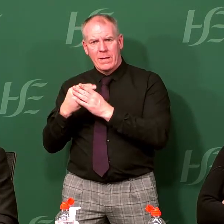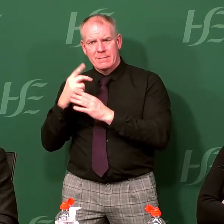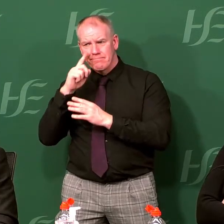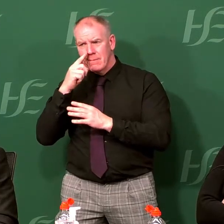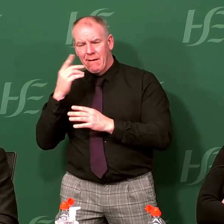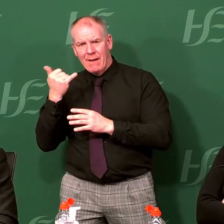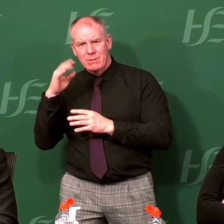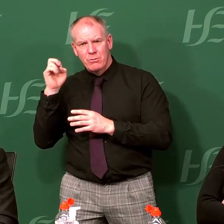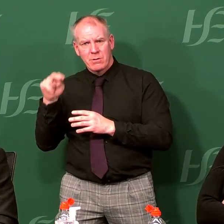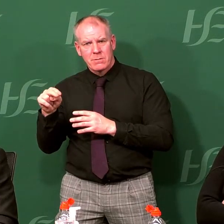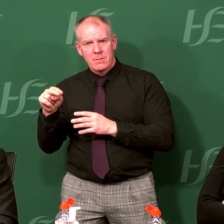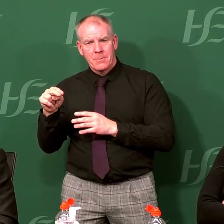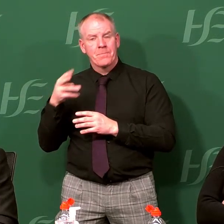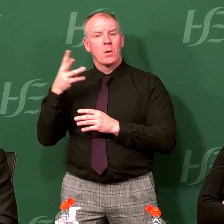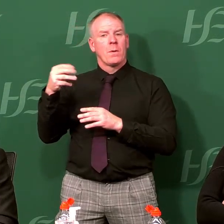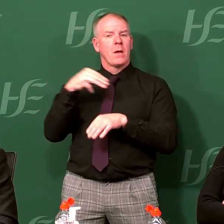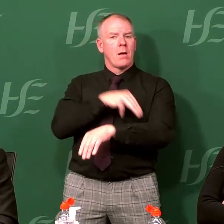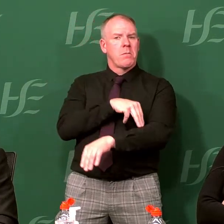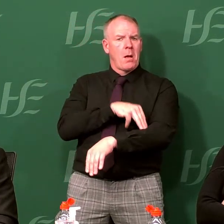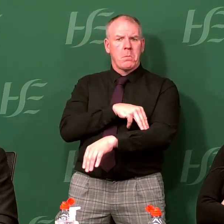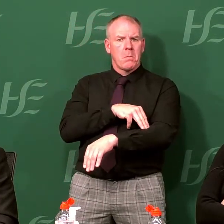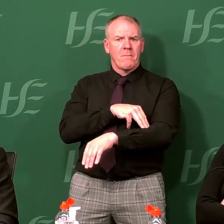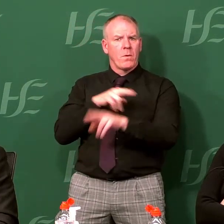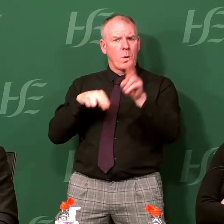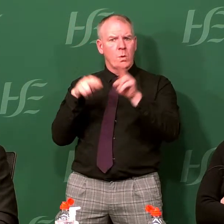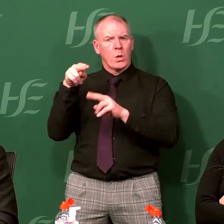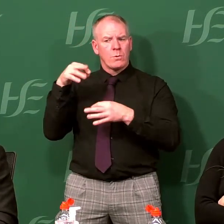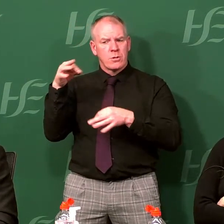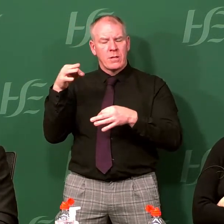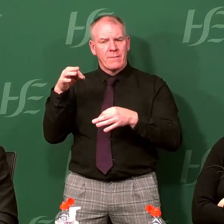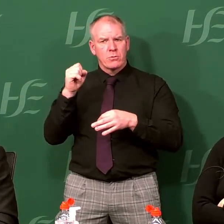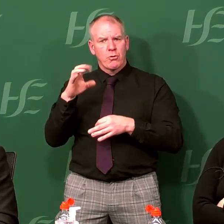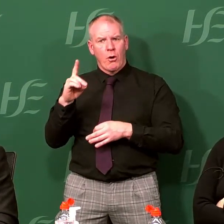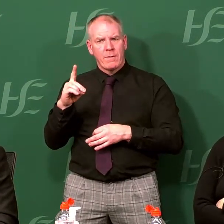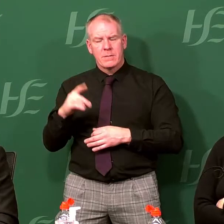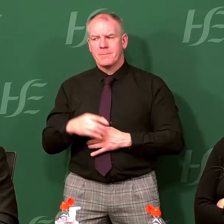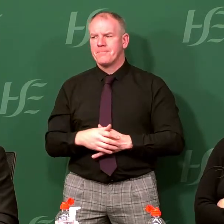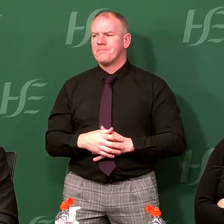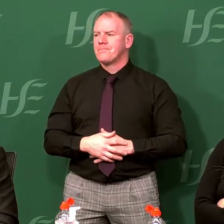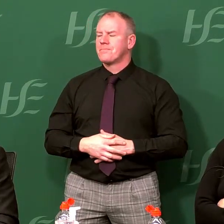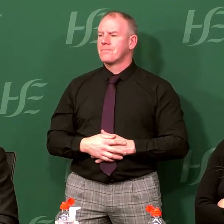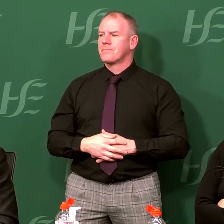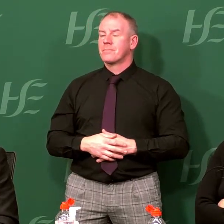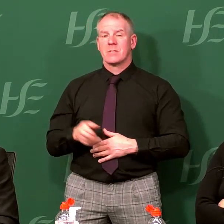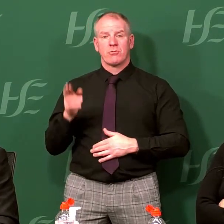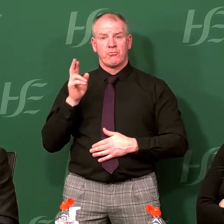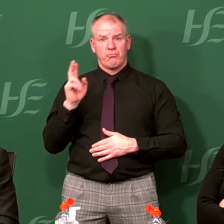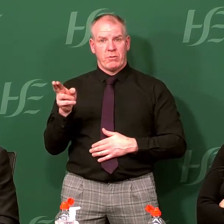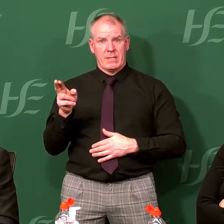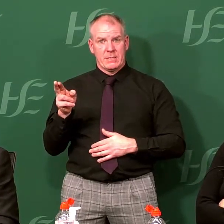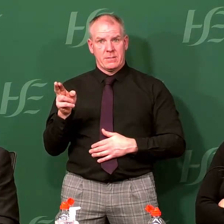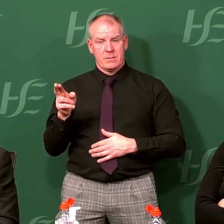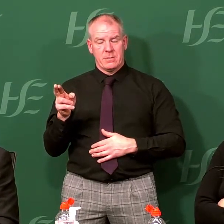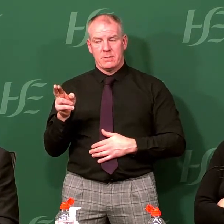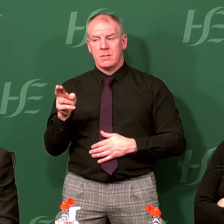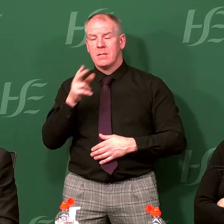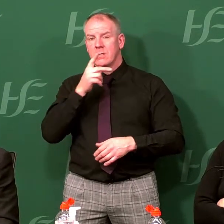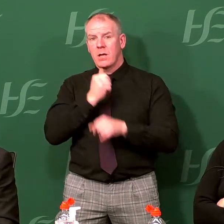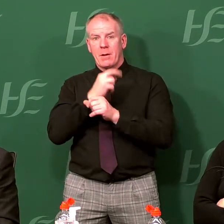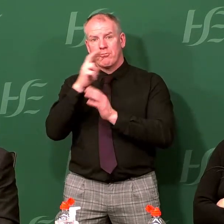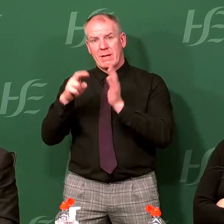problem with the new updated COVID certs? So a couple of things on it. You are correct. You're correct in terms of